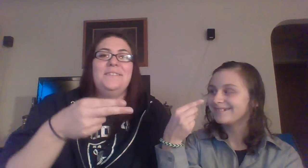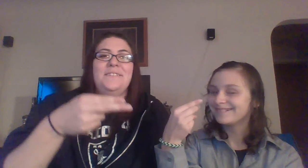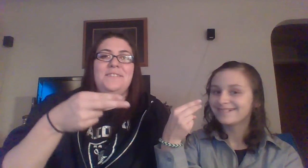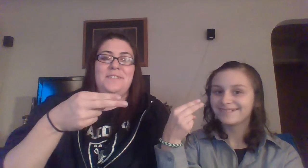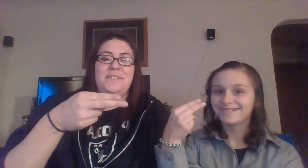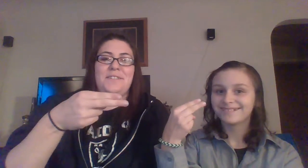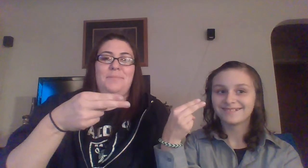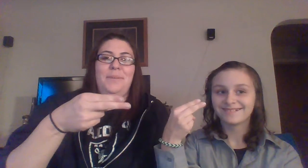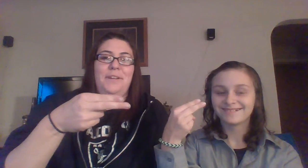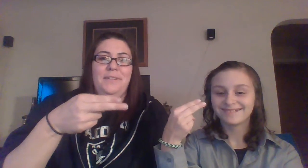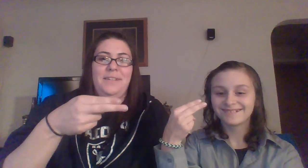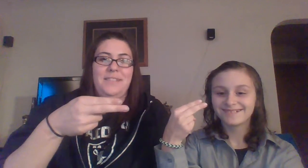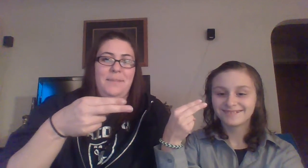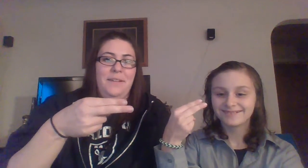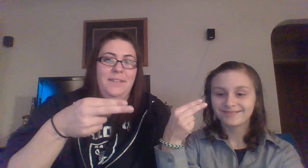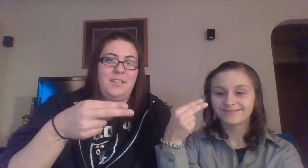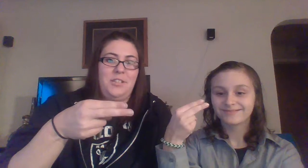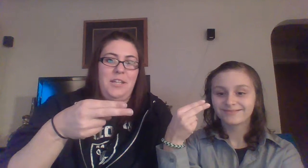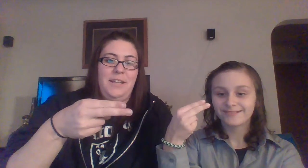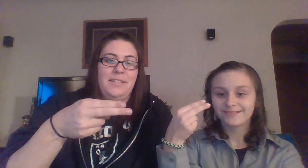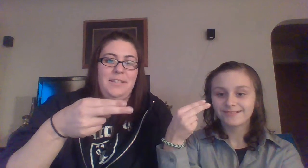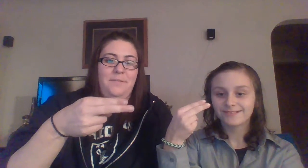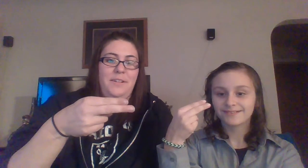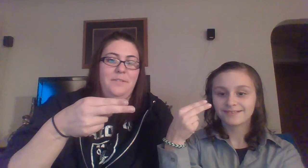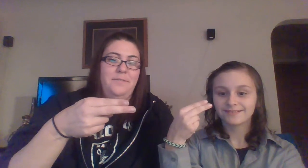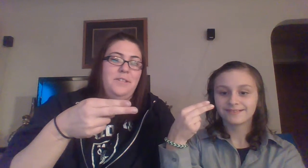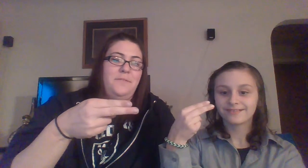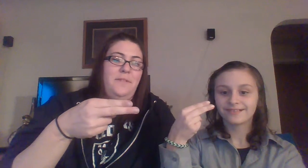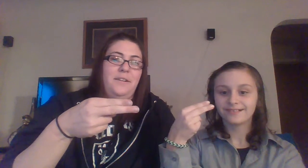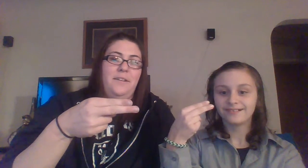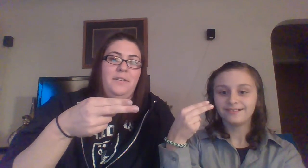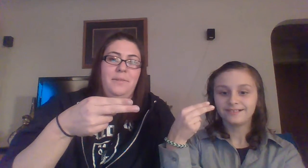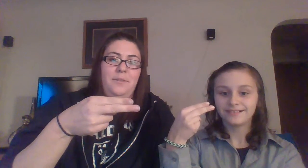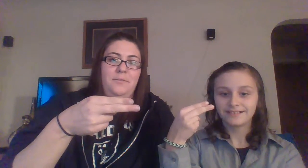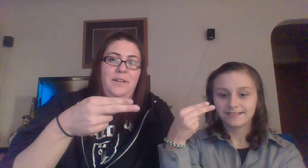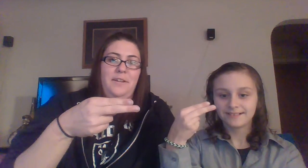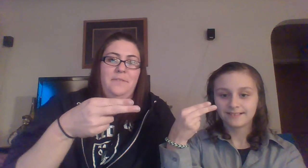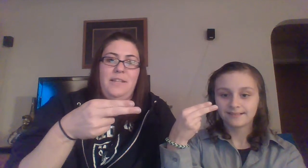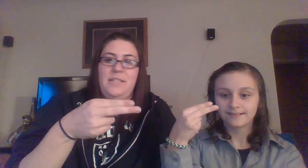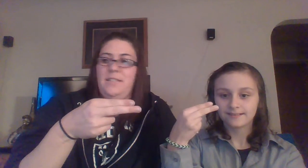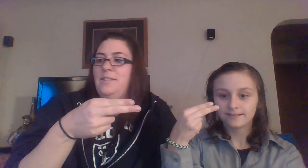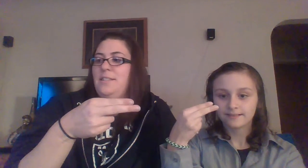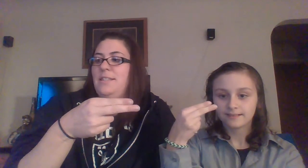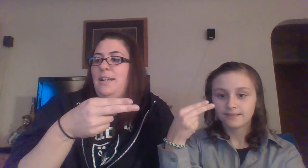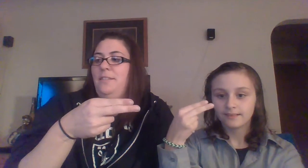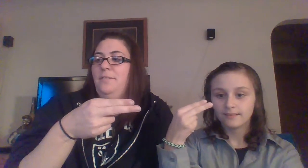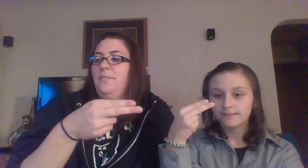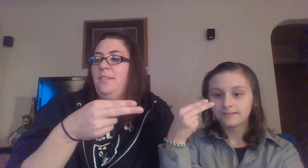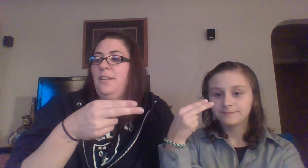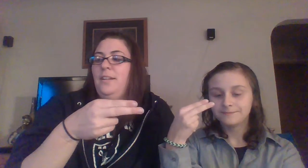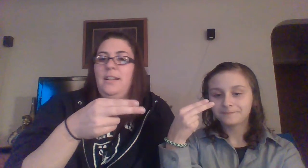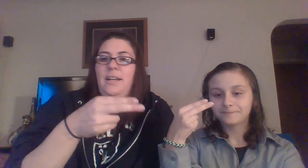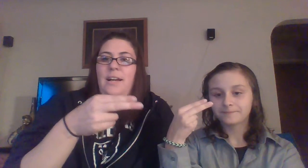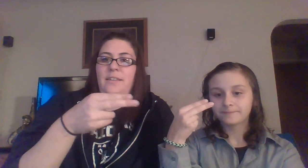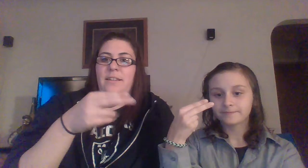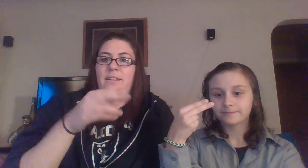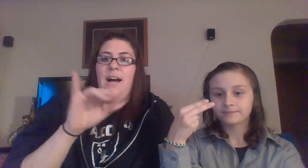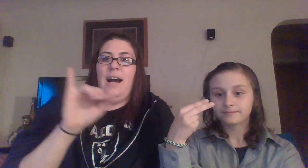So you're just going to put it's about like G except for your first finger and your middle finger facing to the side. And then